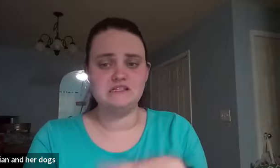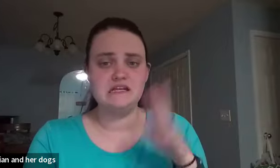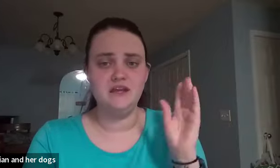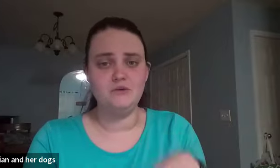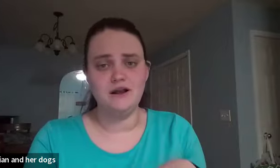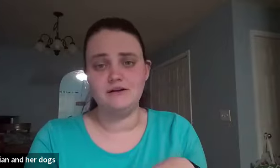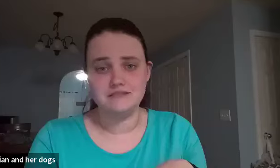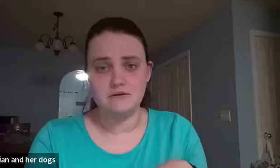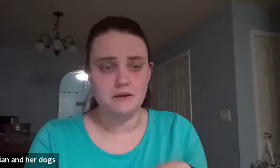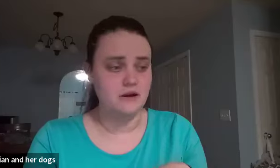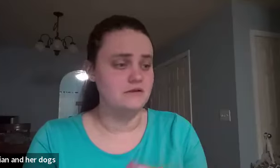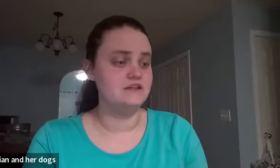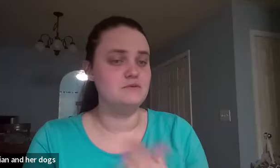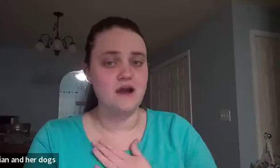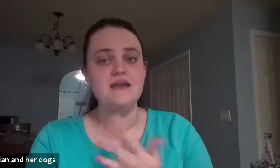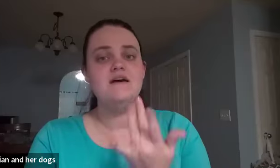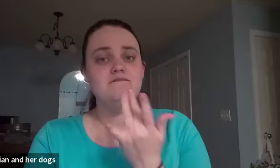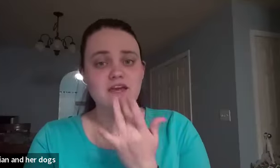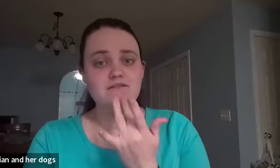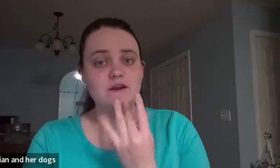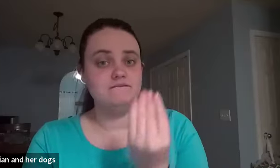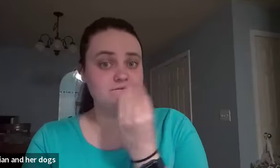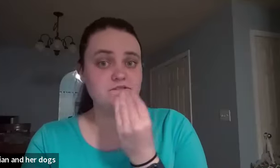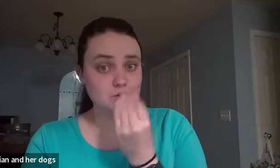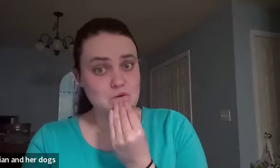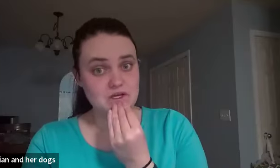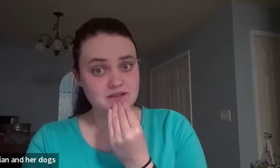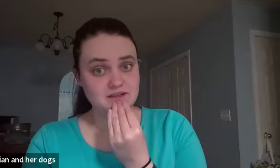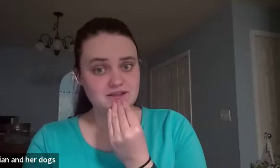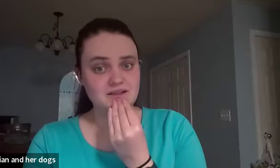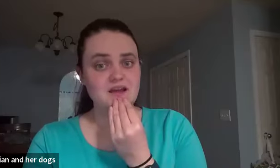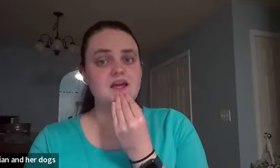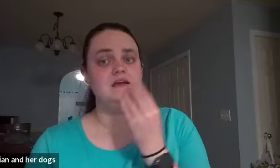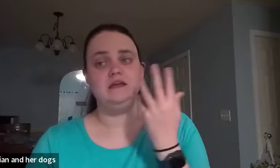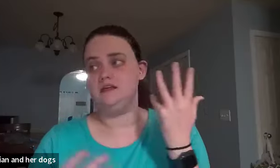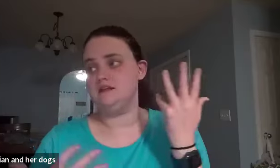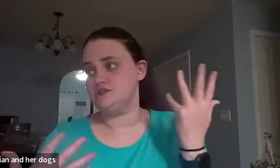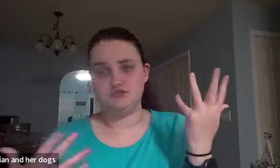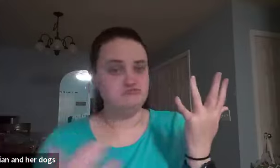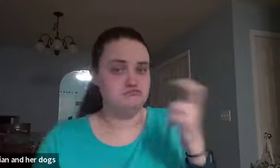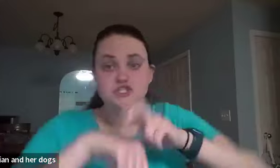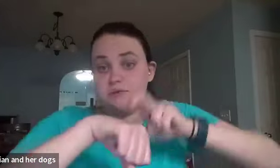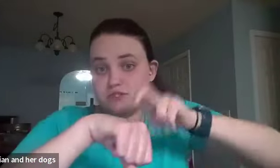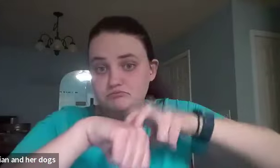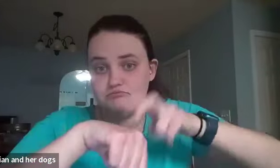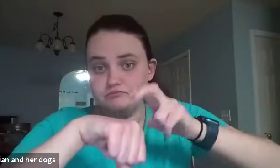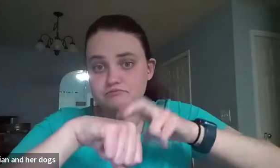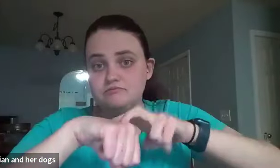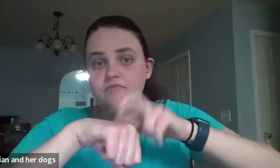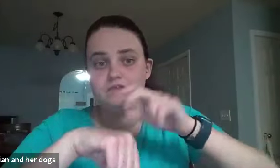it's like, no, we're not going to sign right apparently. So my favorite food is chips.